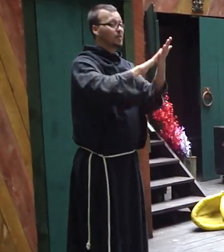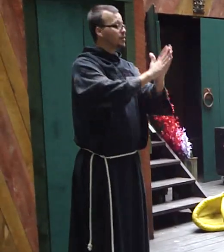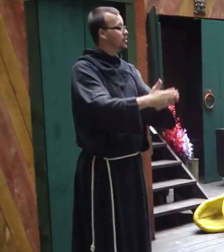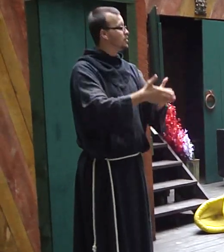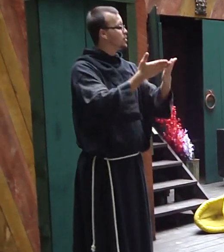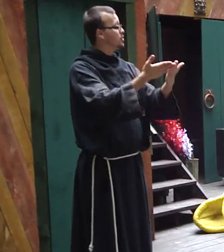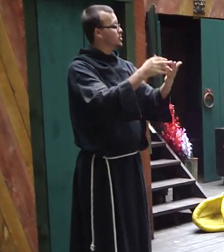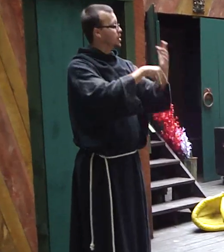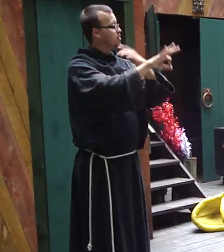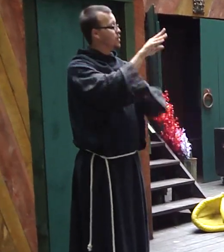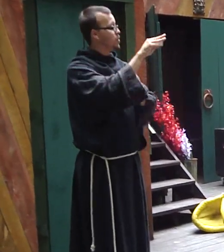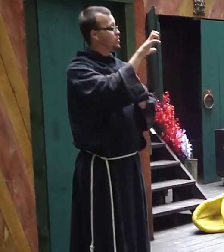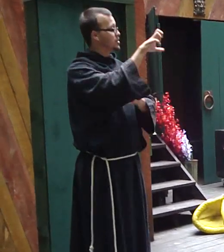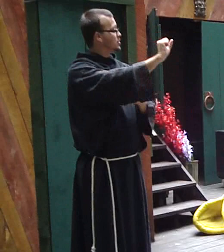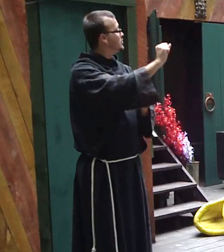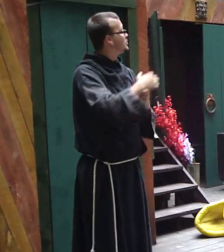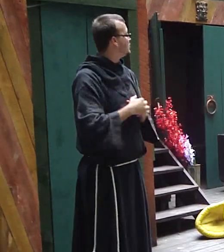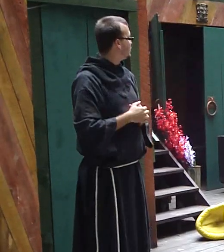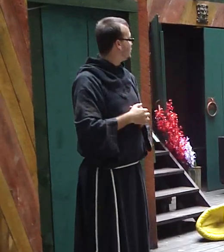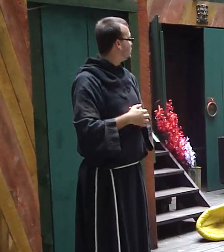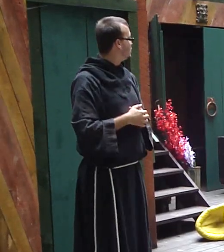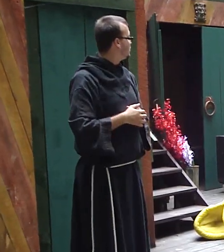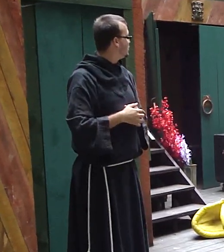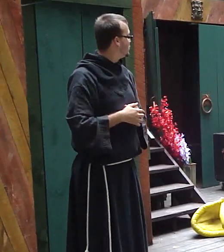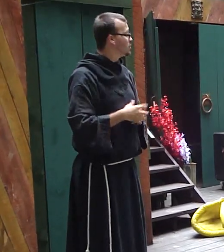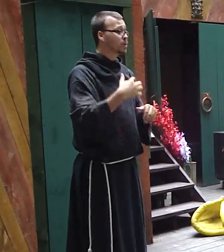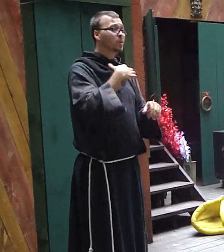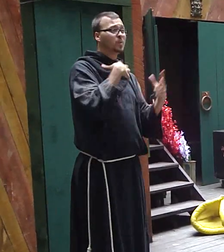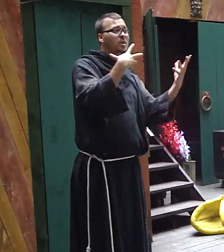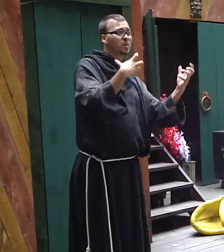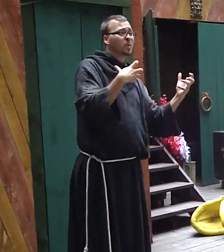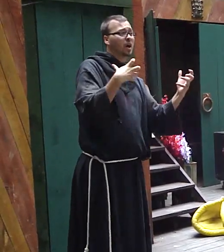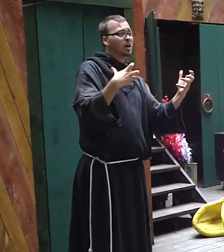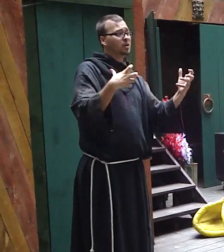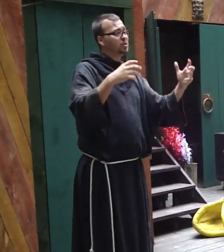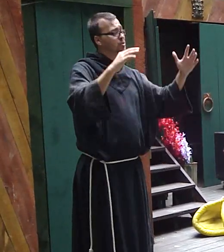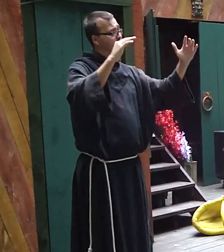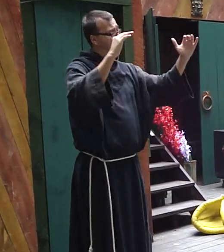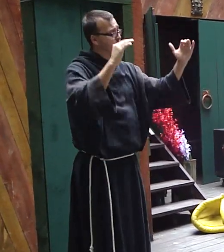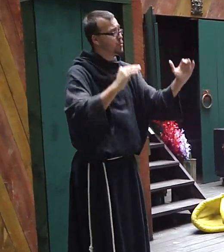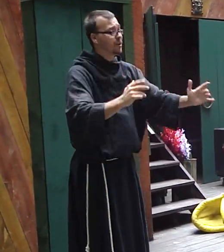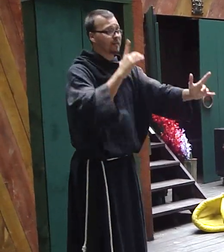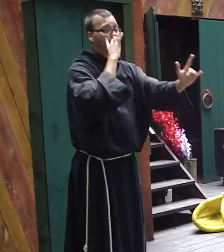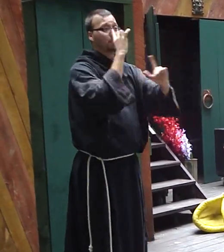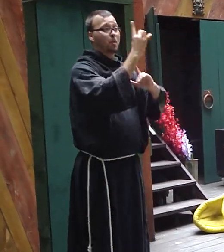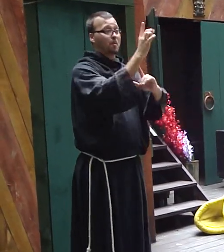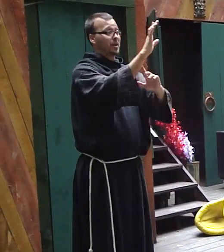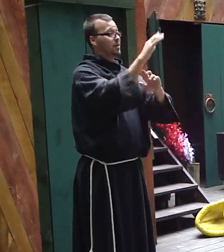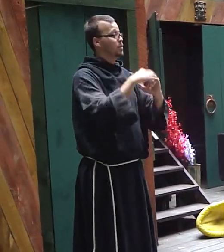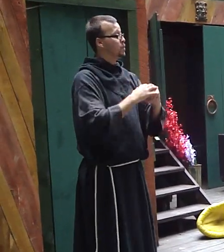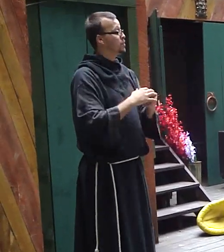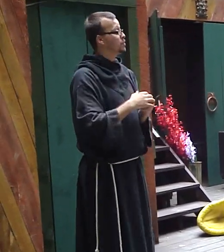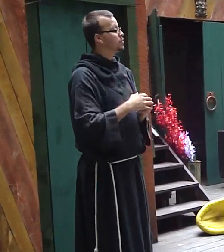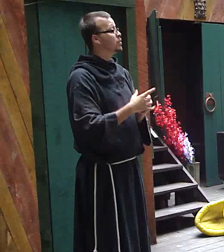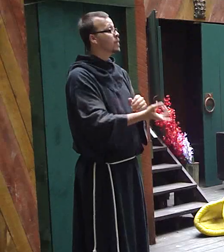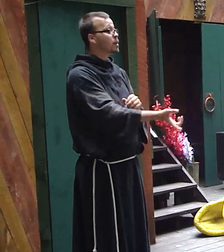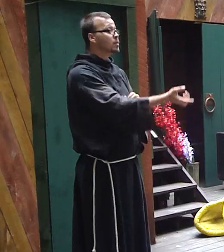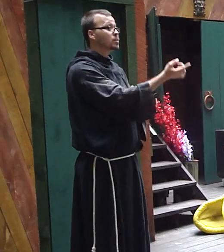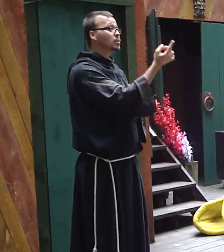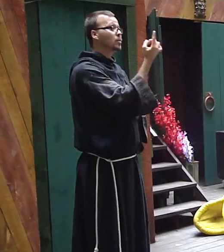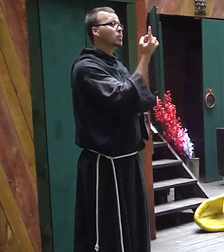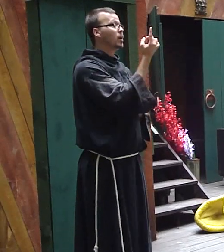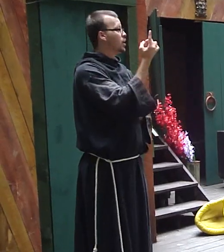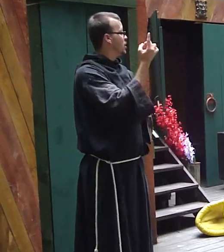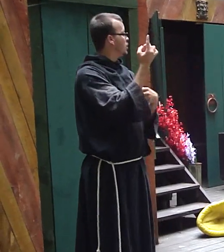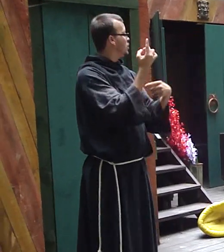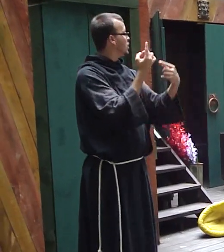the holy books of Moses. We'd like to bring it on down for a moment, people. There was one.